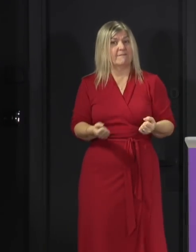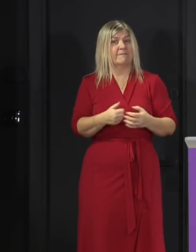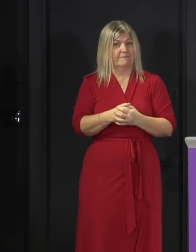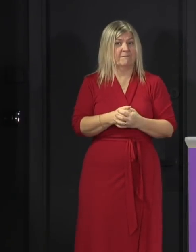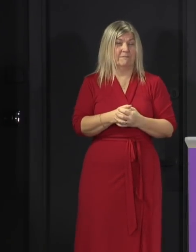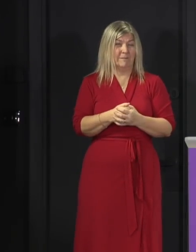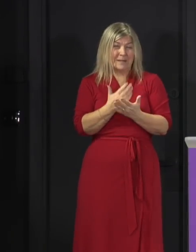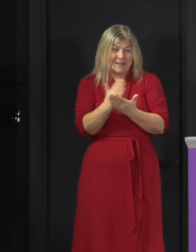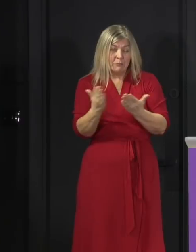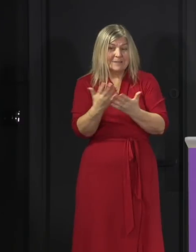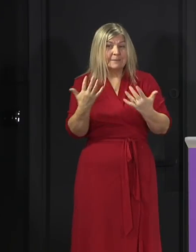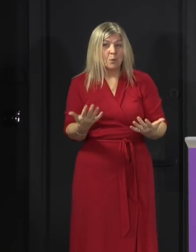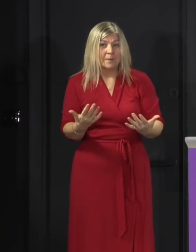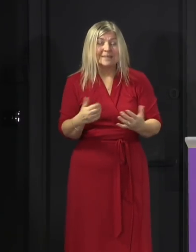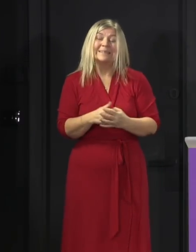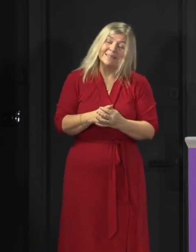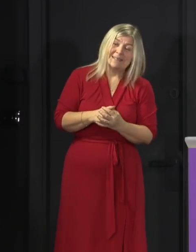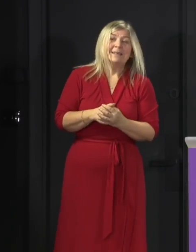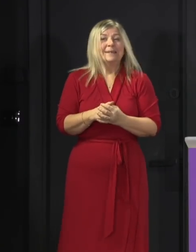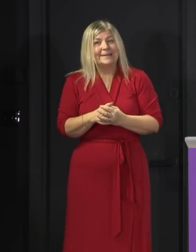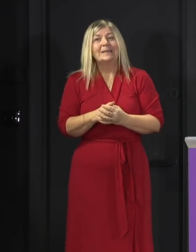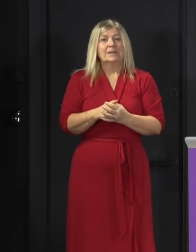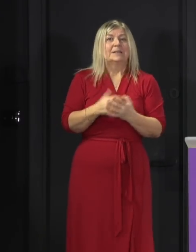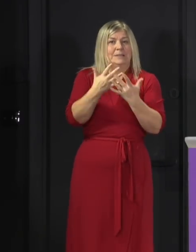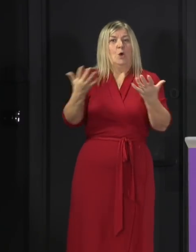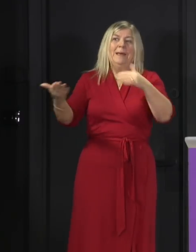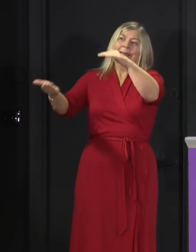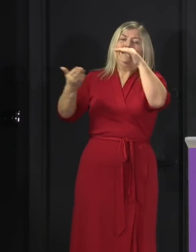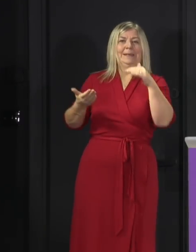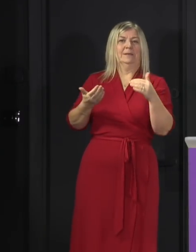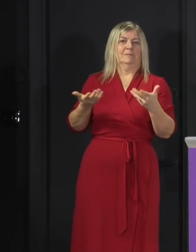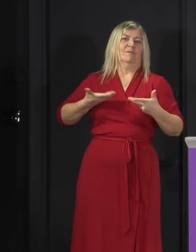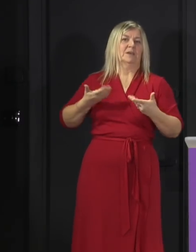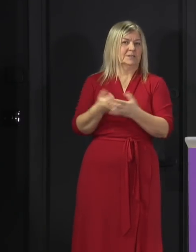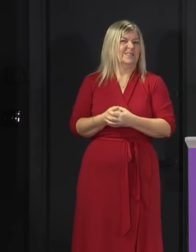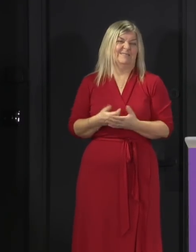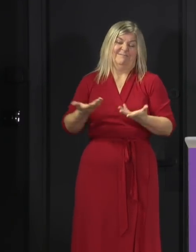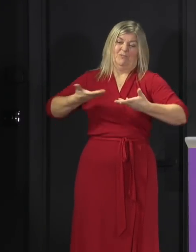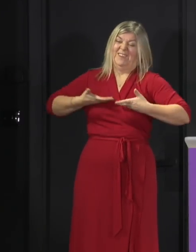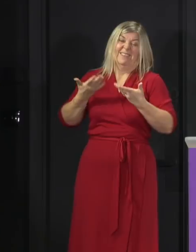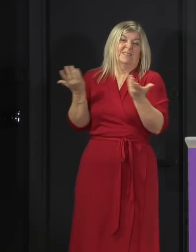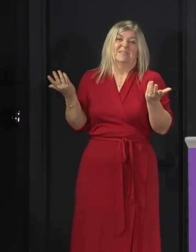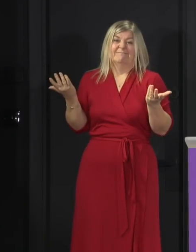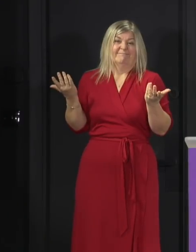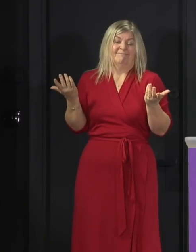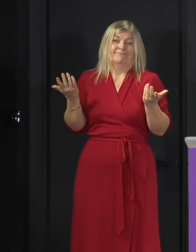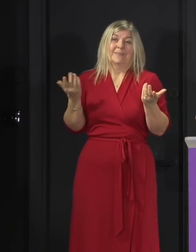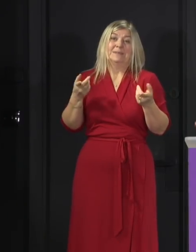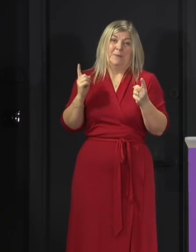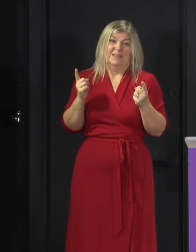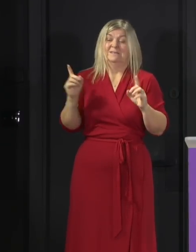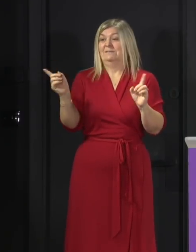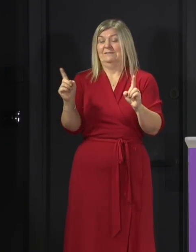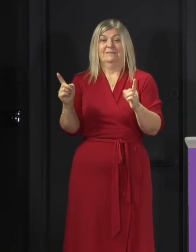on that right now is around just how many doses we will get over what timescale, because that's largely dependent on